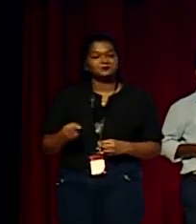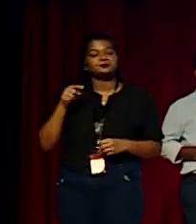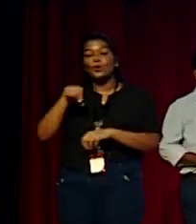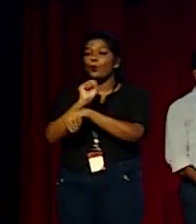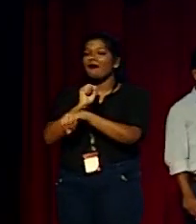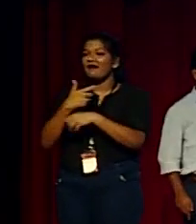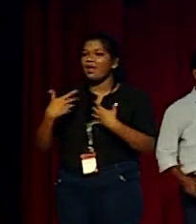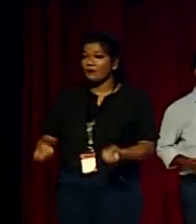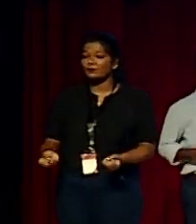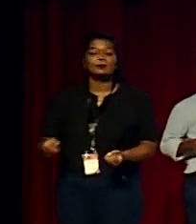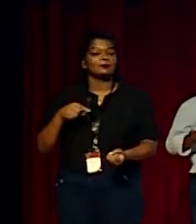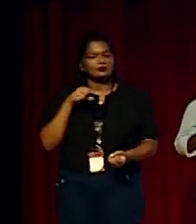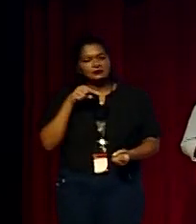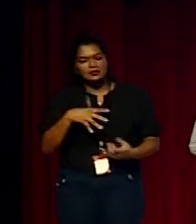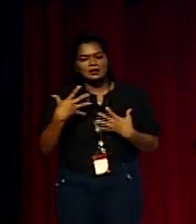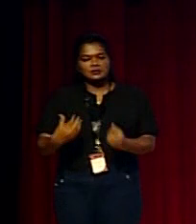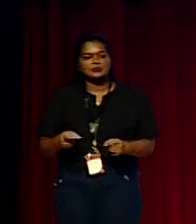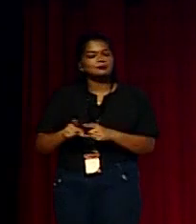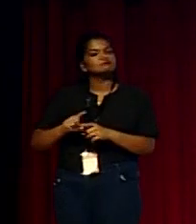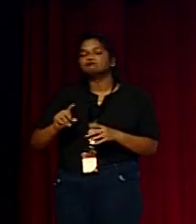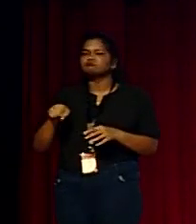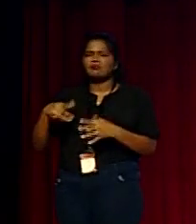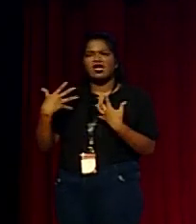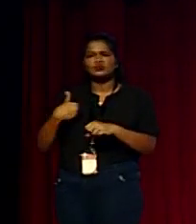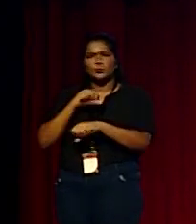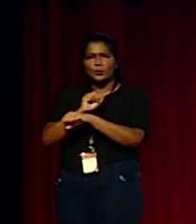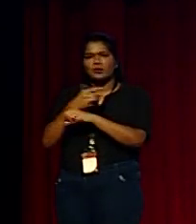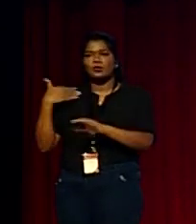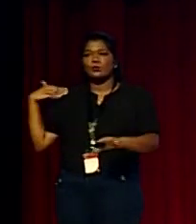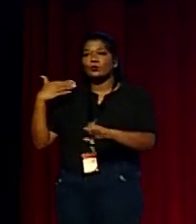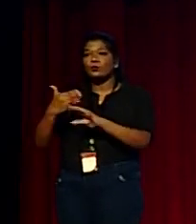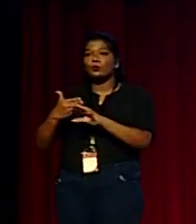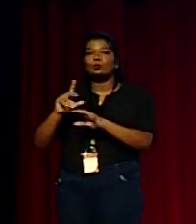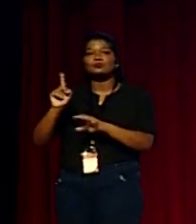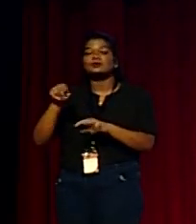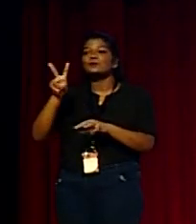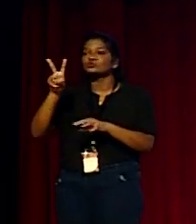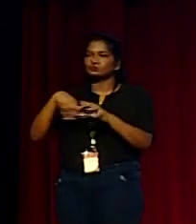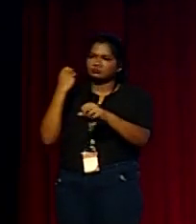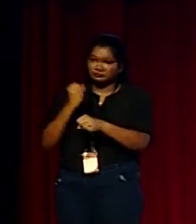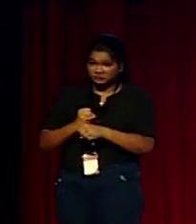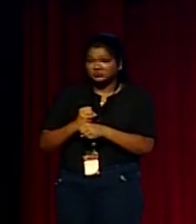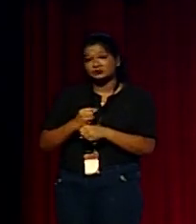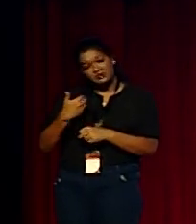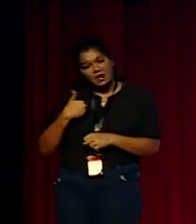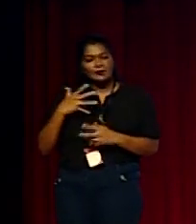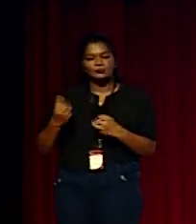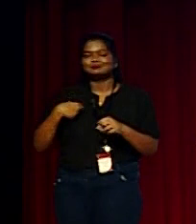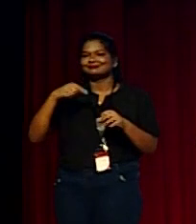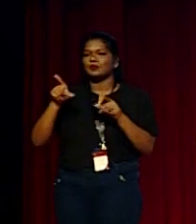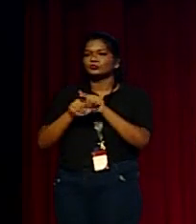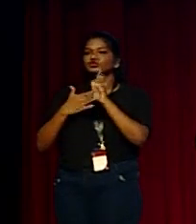work. So there are a remarkable works has been done since last 2 decades. So I am